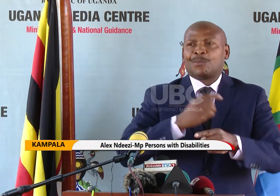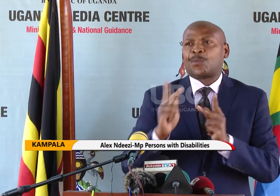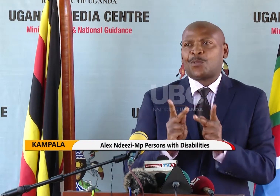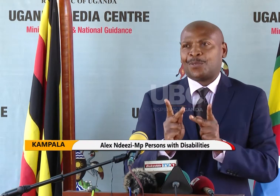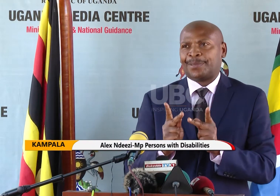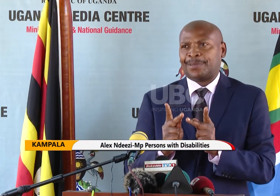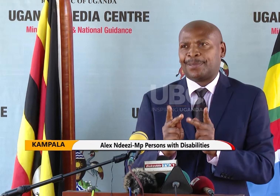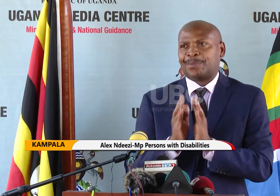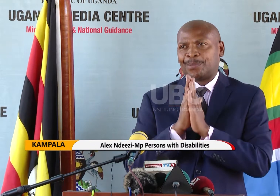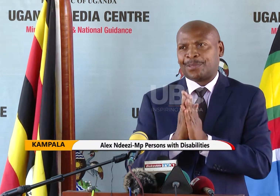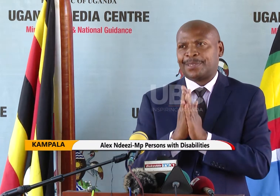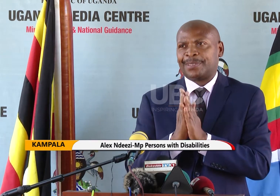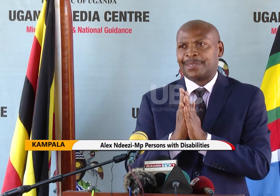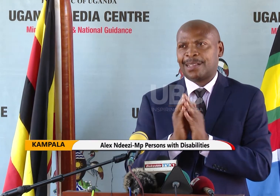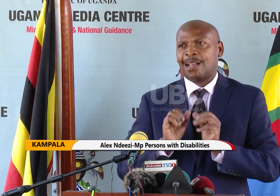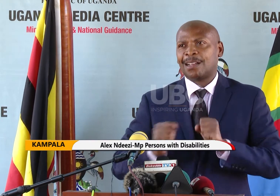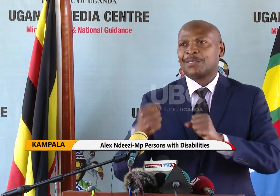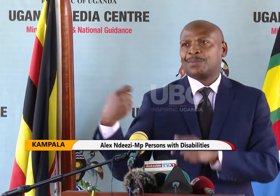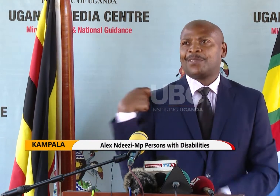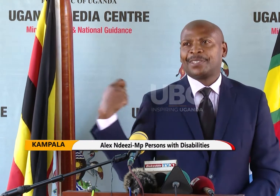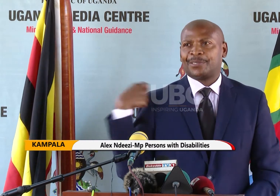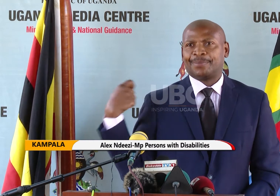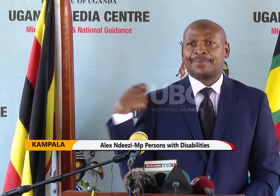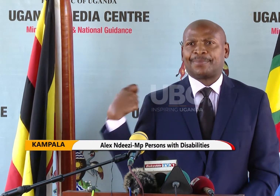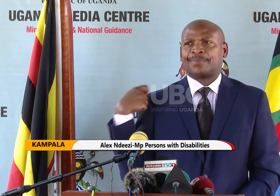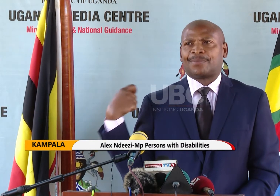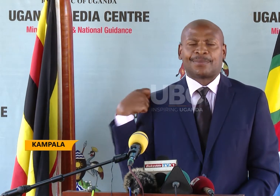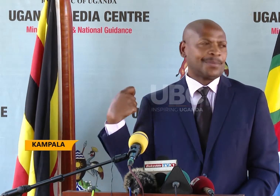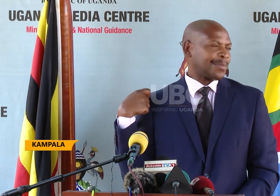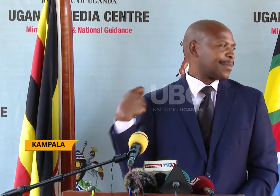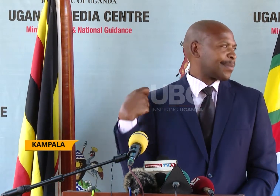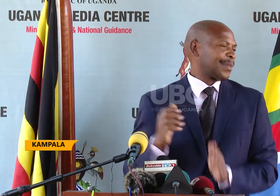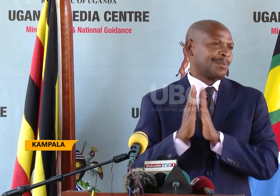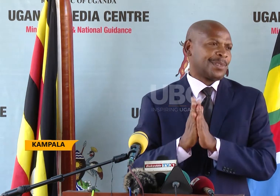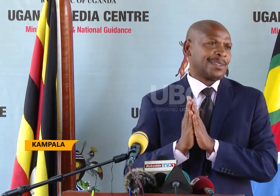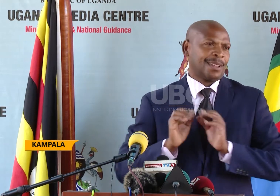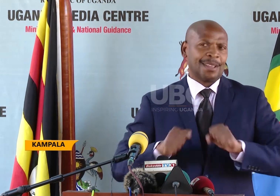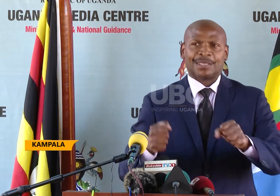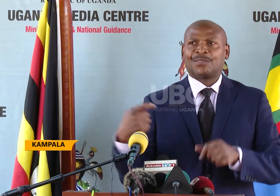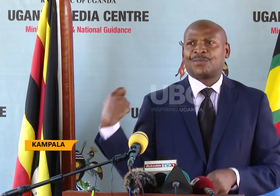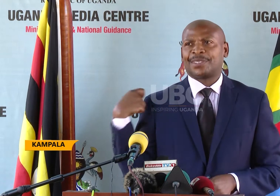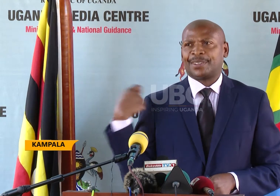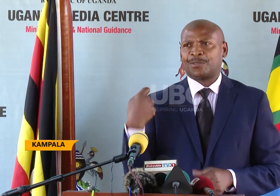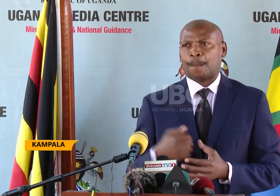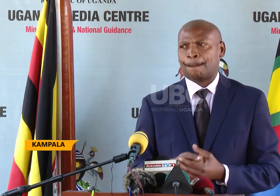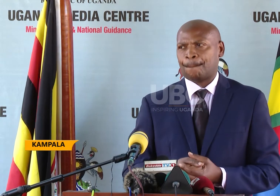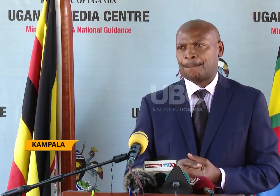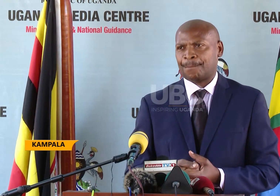is, as the person with disabilities, can we be included among the priority group to be